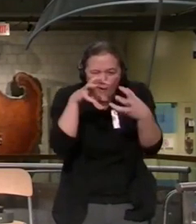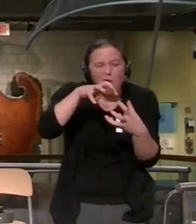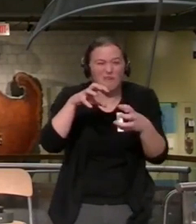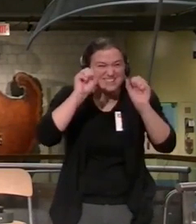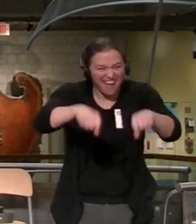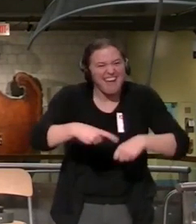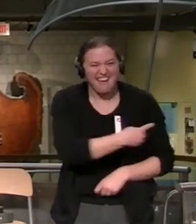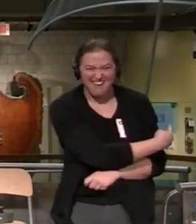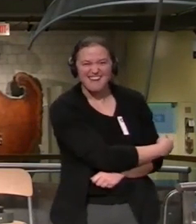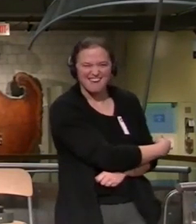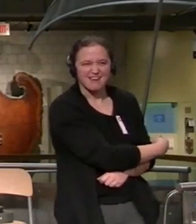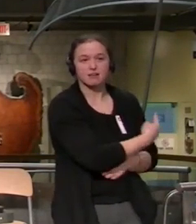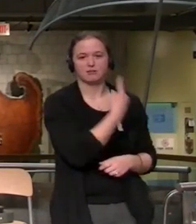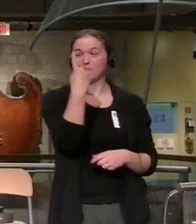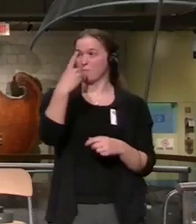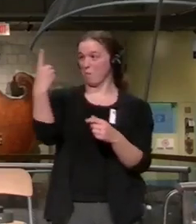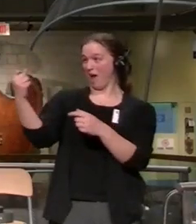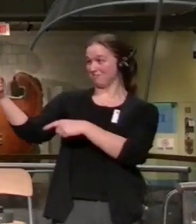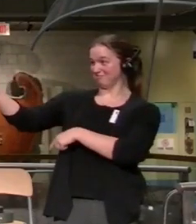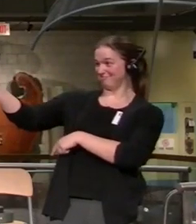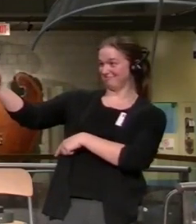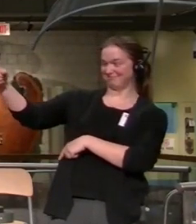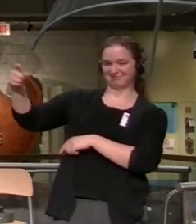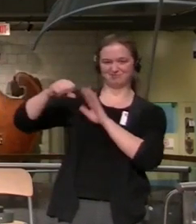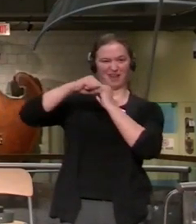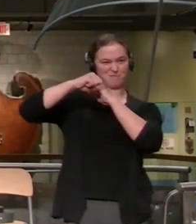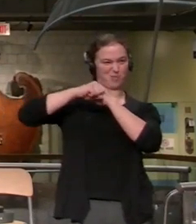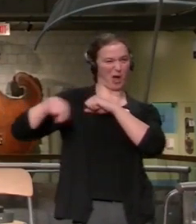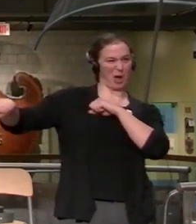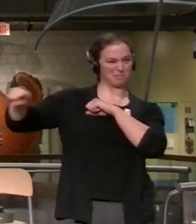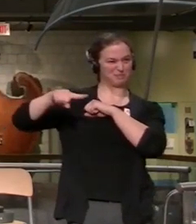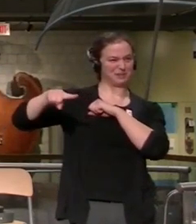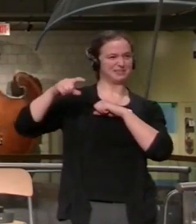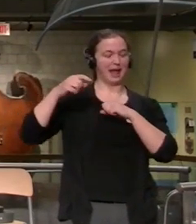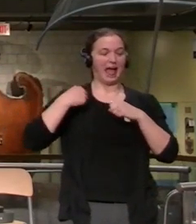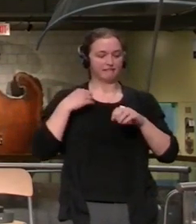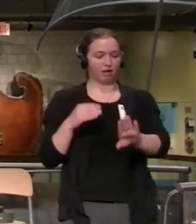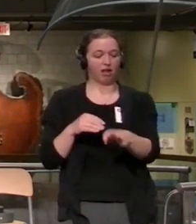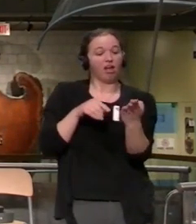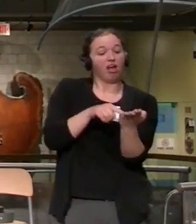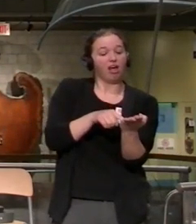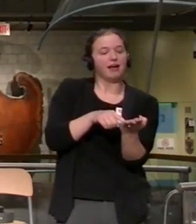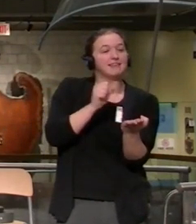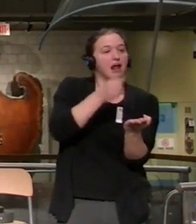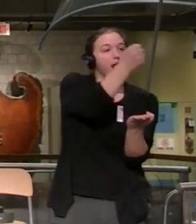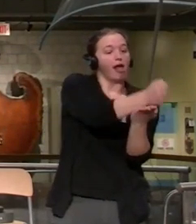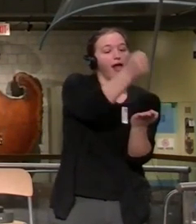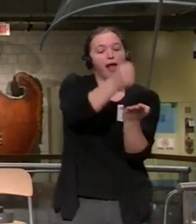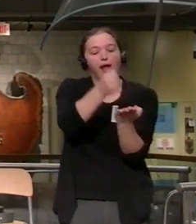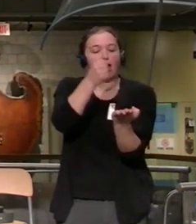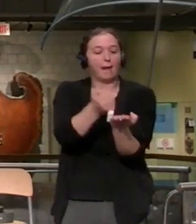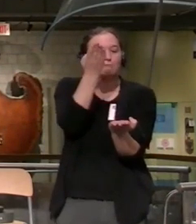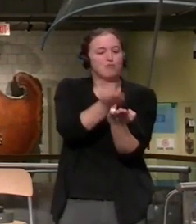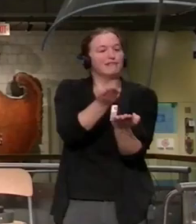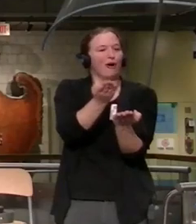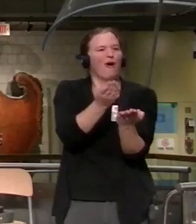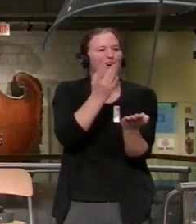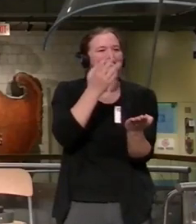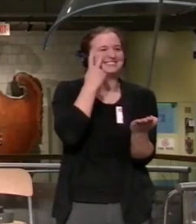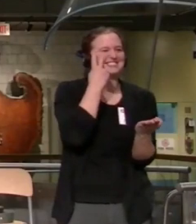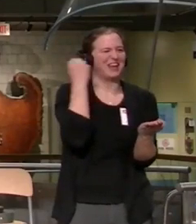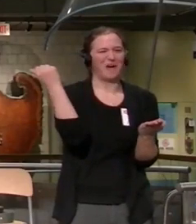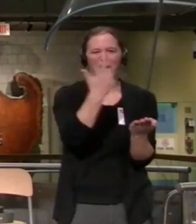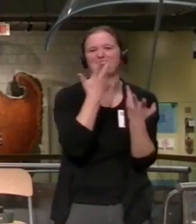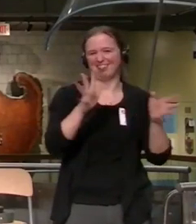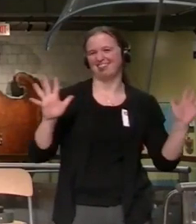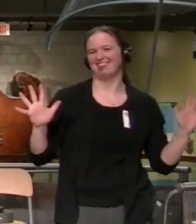pick up one of our programs and passports where you can get stamps on the back to participate with all that fun stuff downstairs.